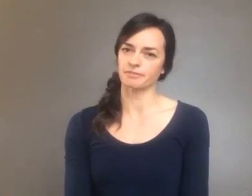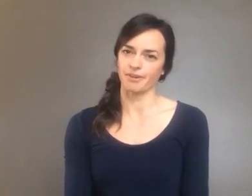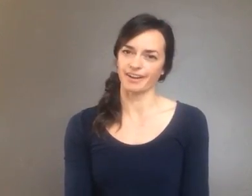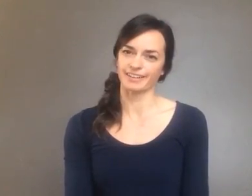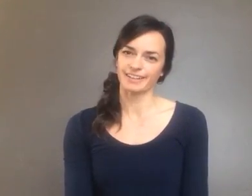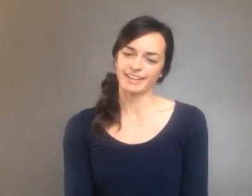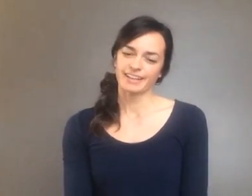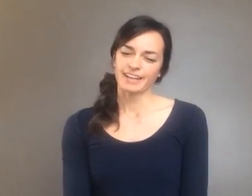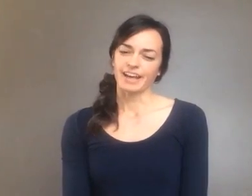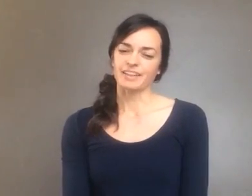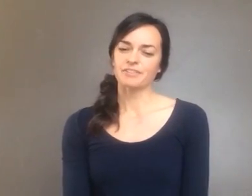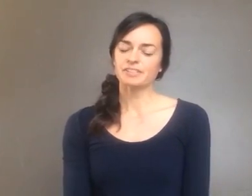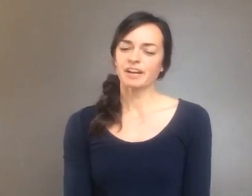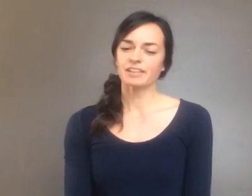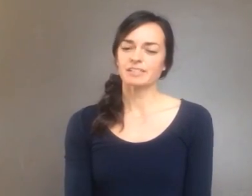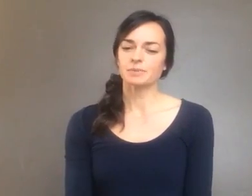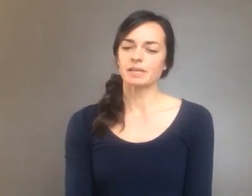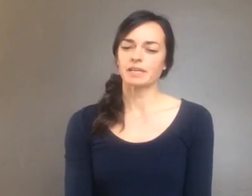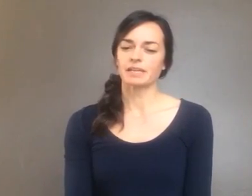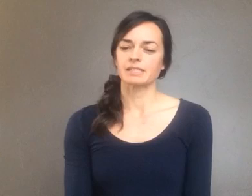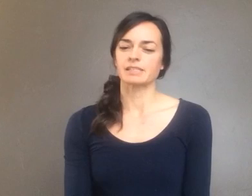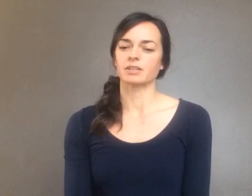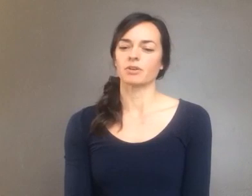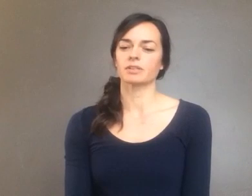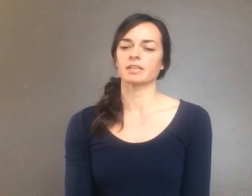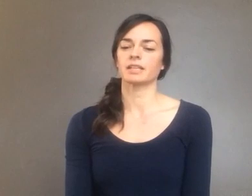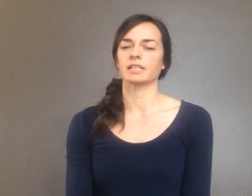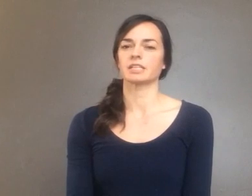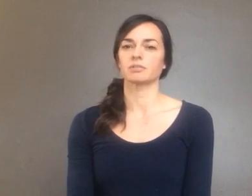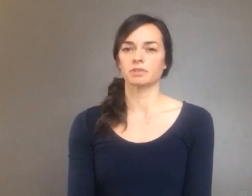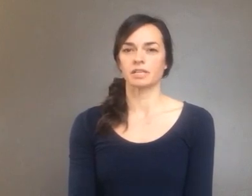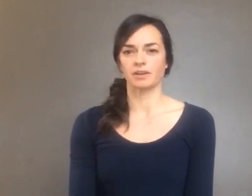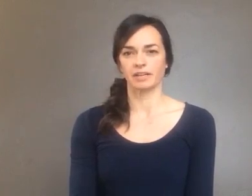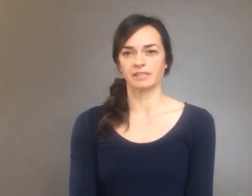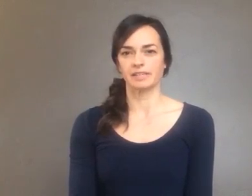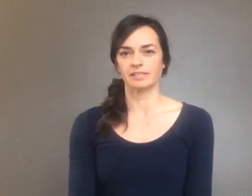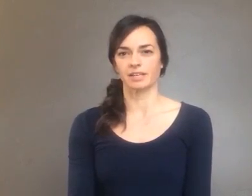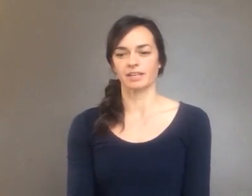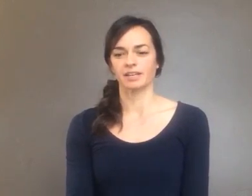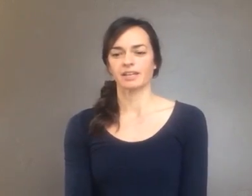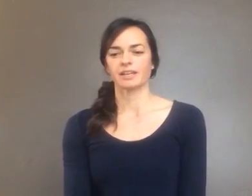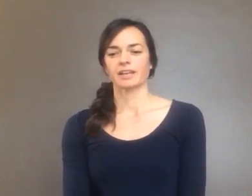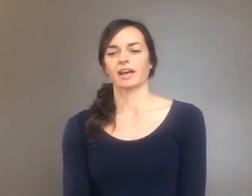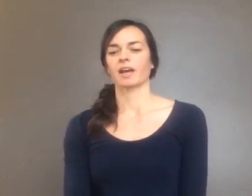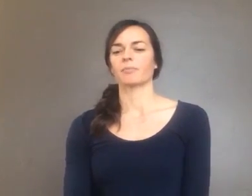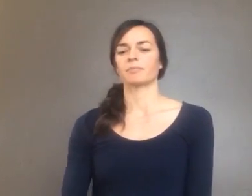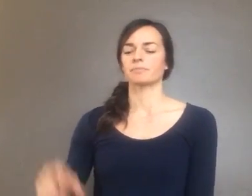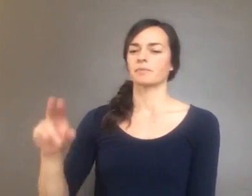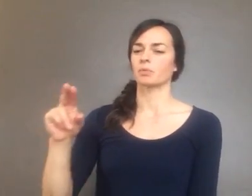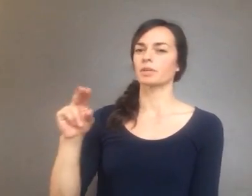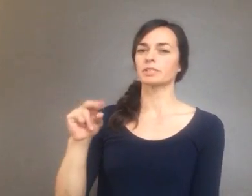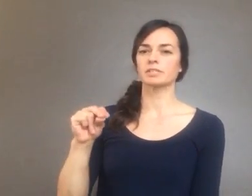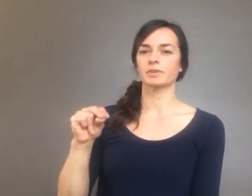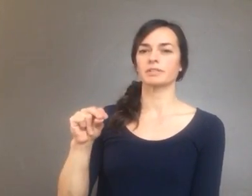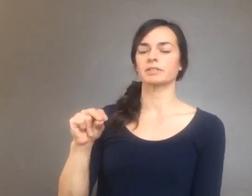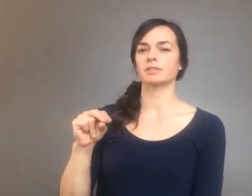154. The first card this week is the North Atlantic Treaty Organization. We're just going